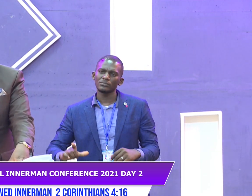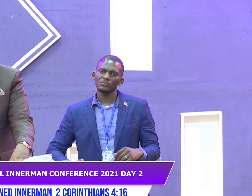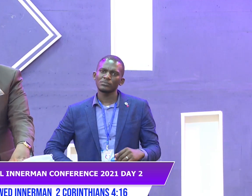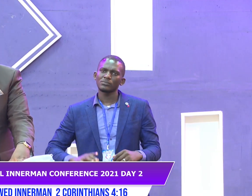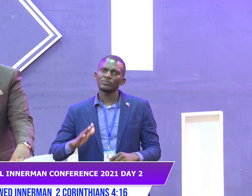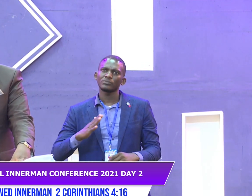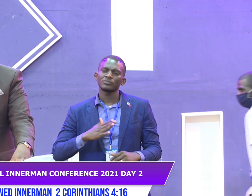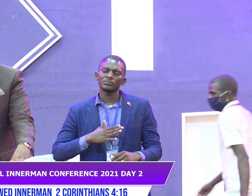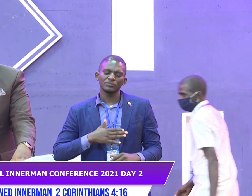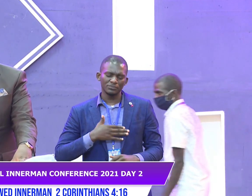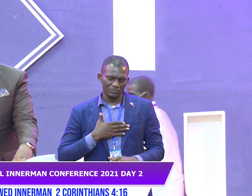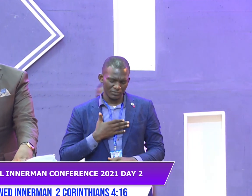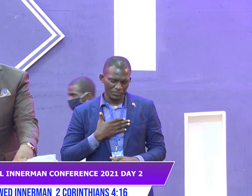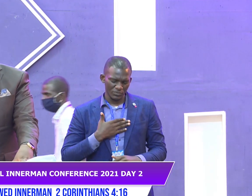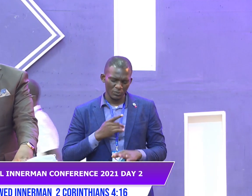wange